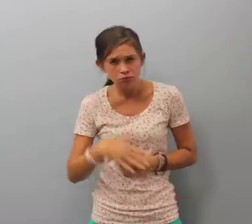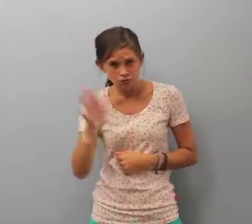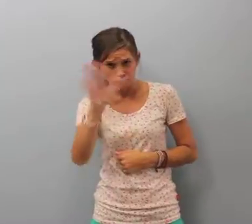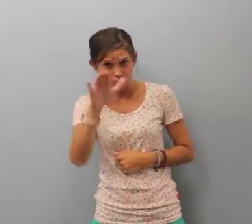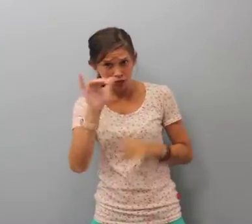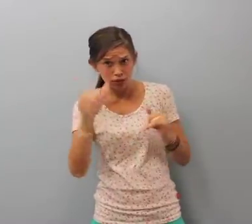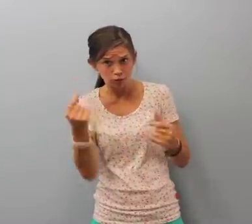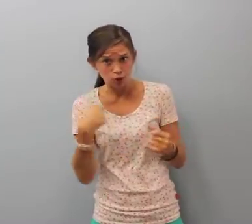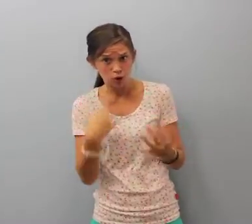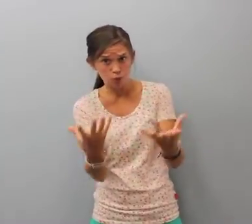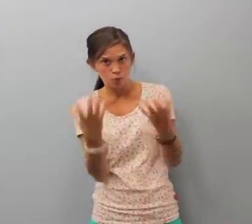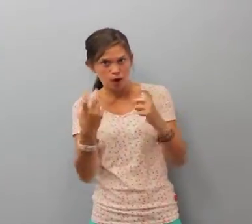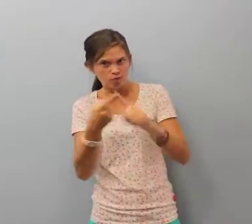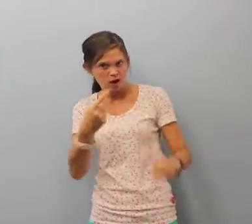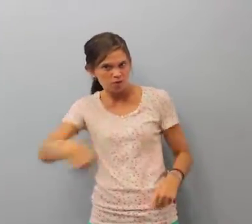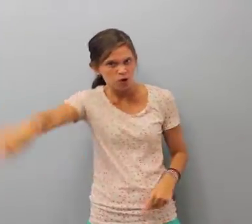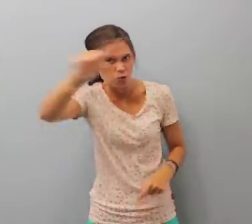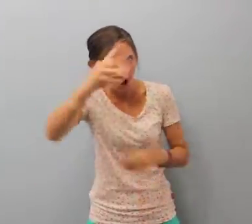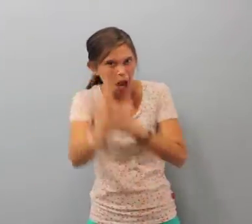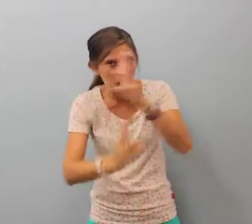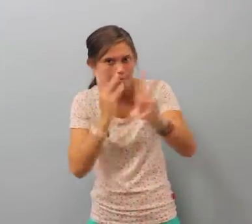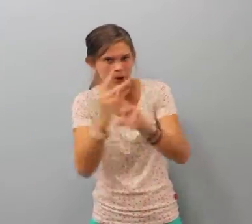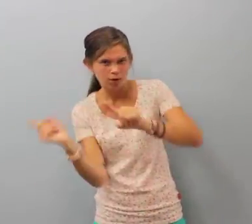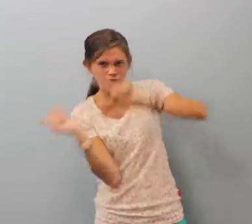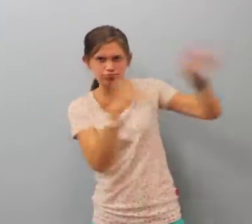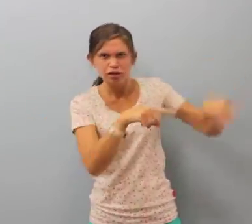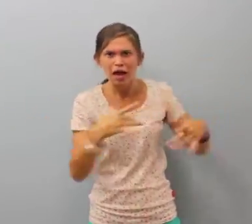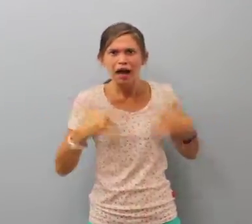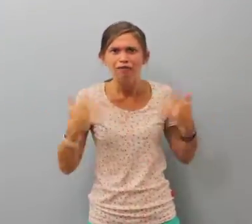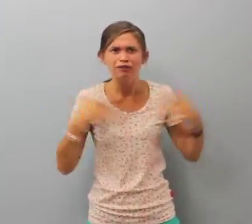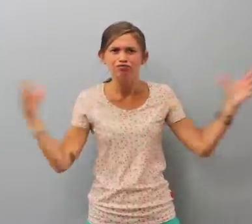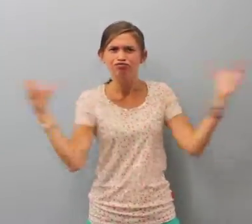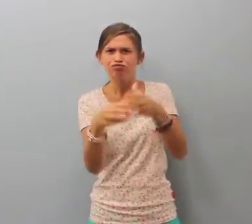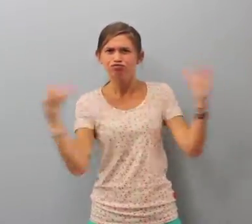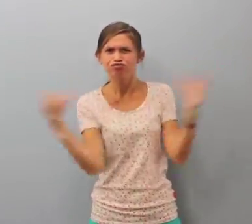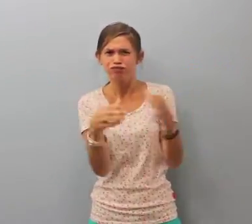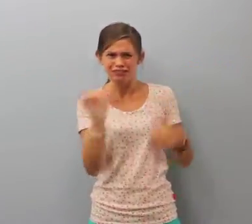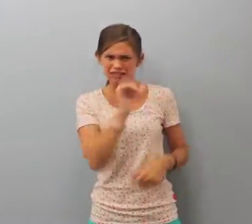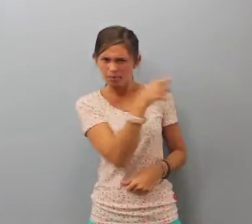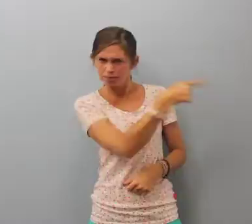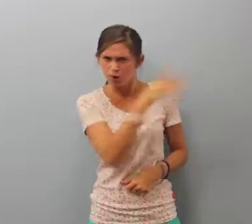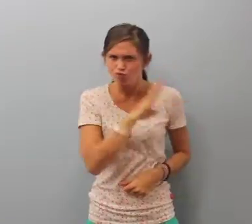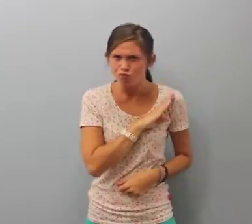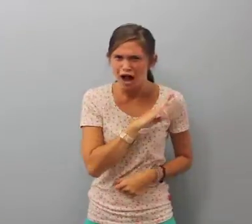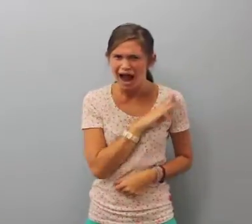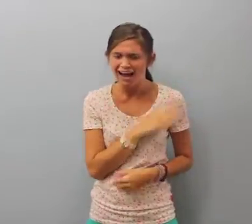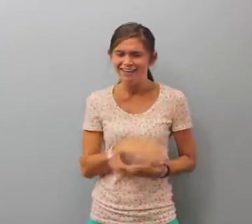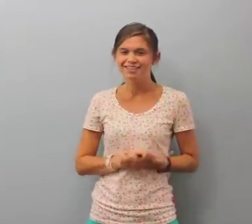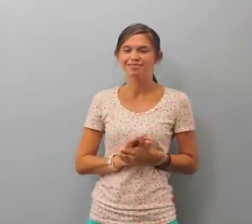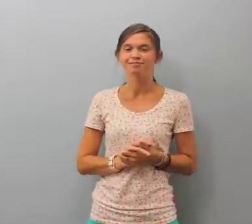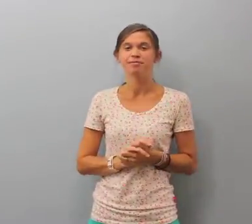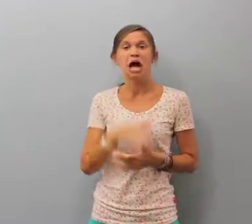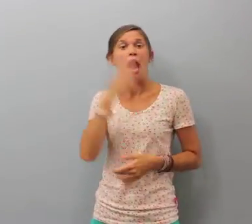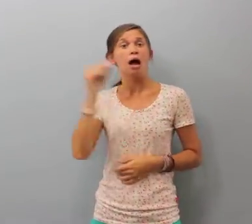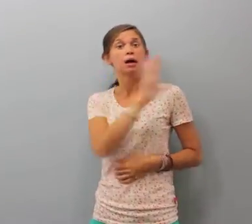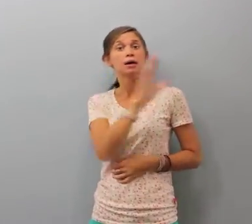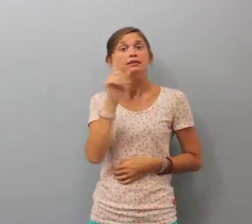events. And that's really what I want from you all alumni, to get together, to be involved, just like